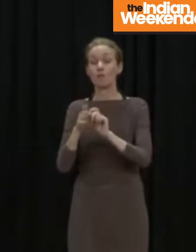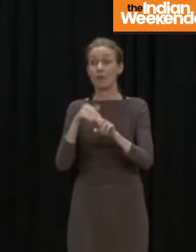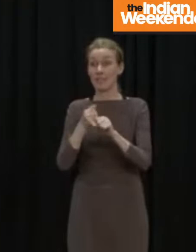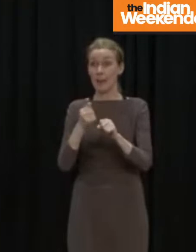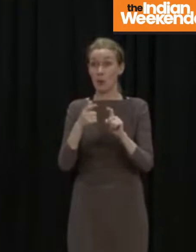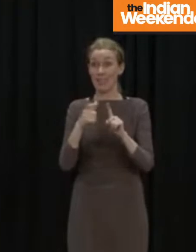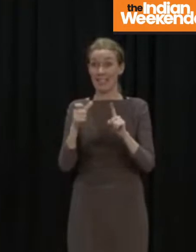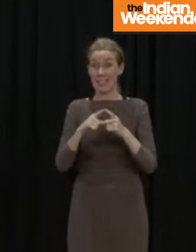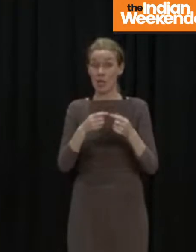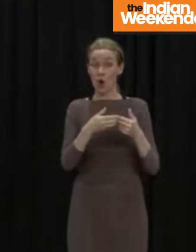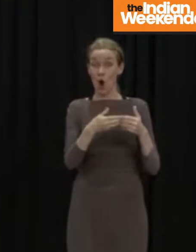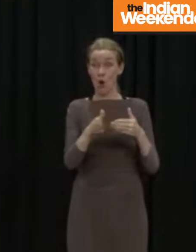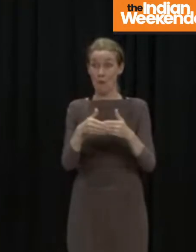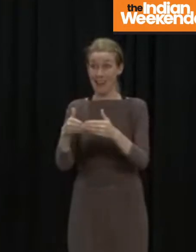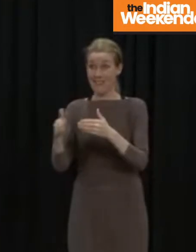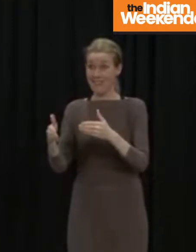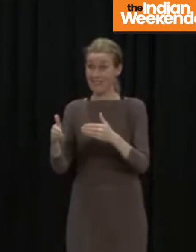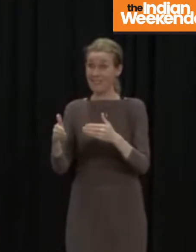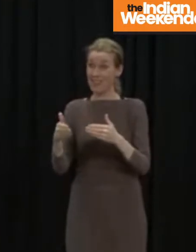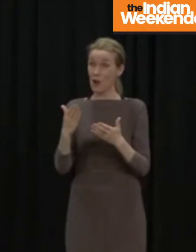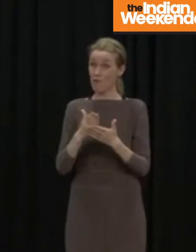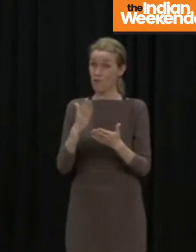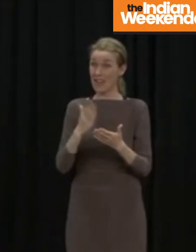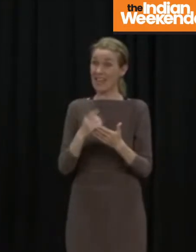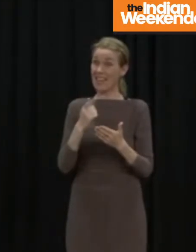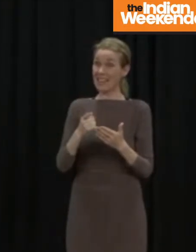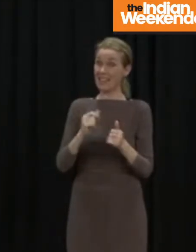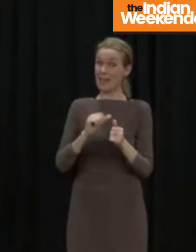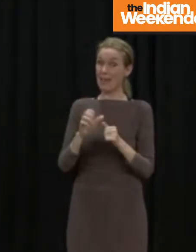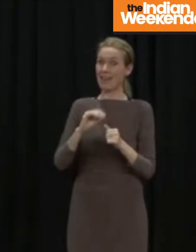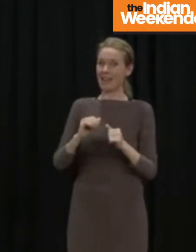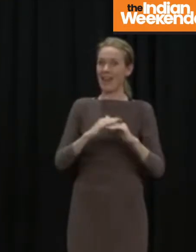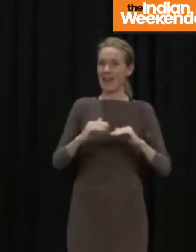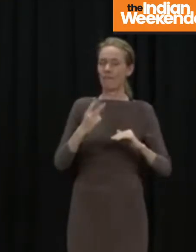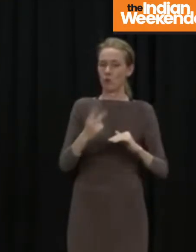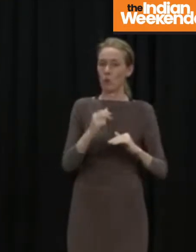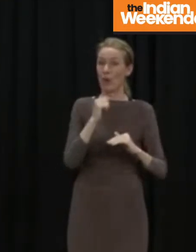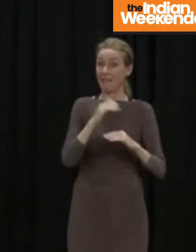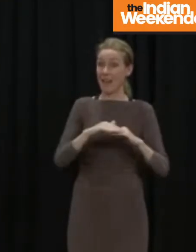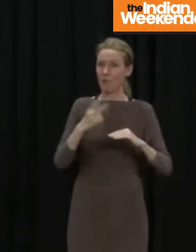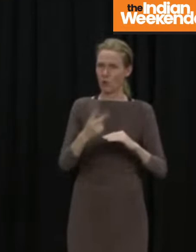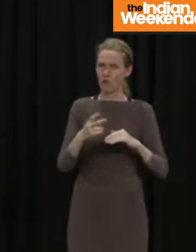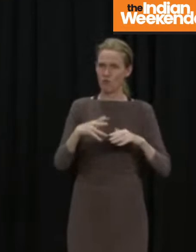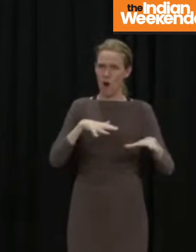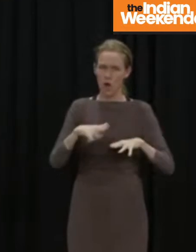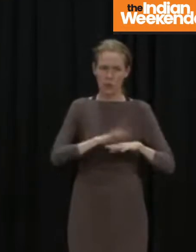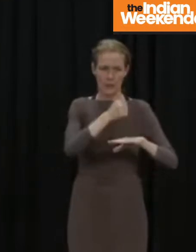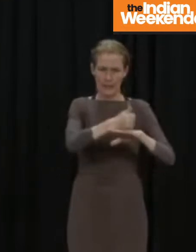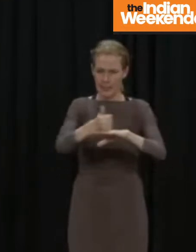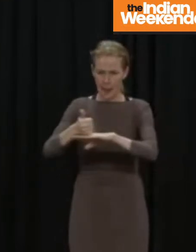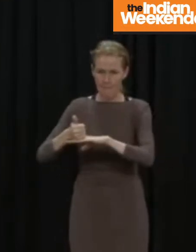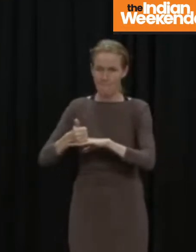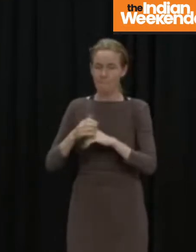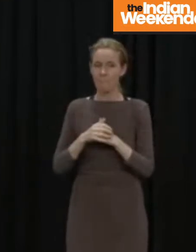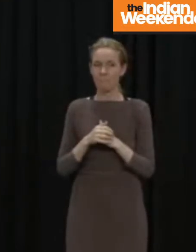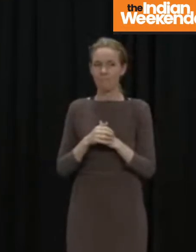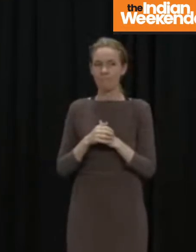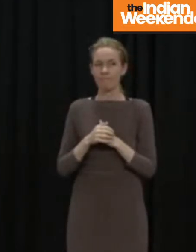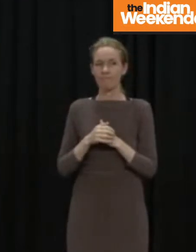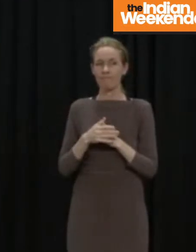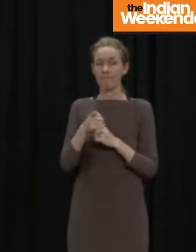we're asking ECE to do less than if we had moved more quickly. But why did that decision need to be made so quickly? Look, we're aware